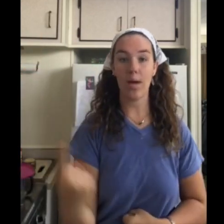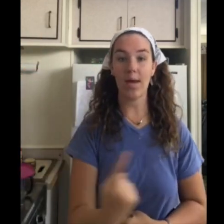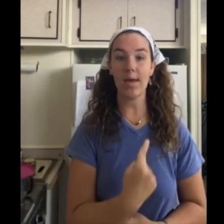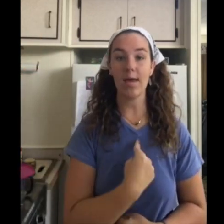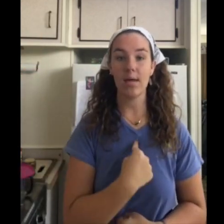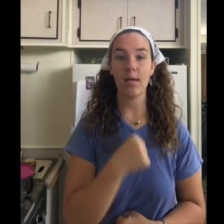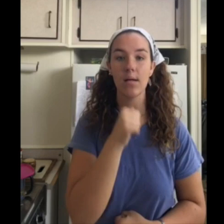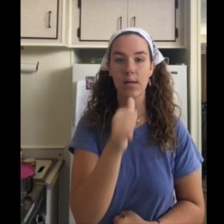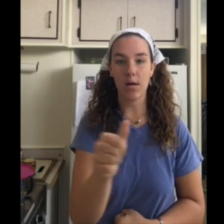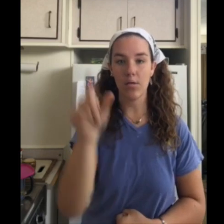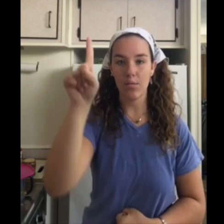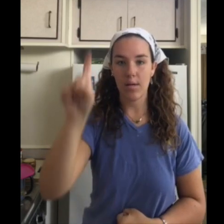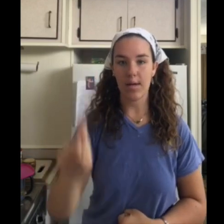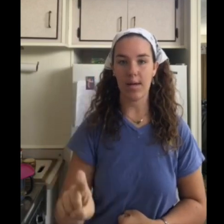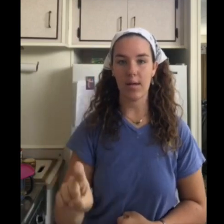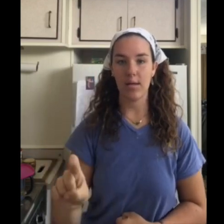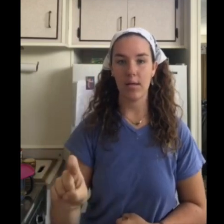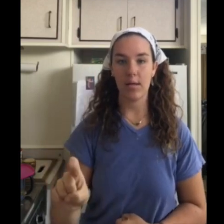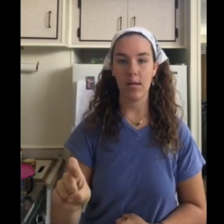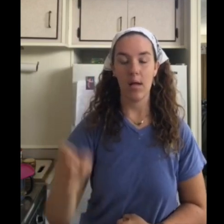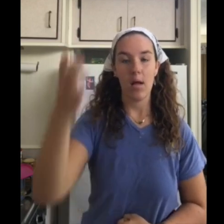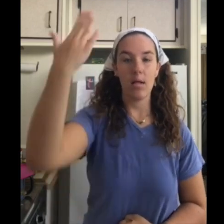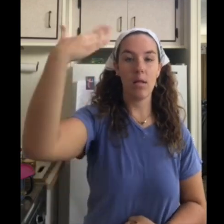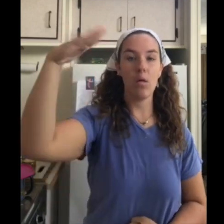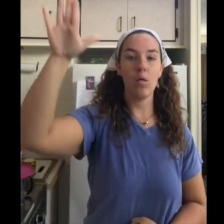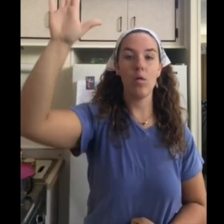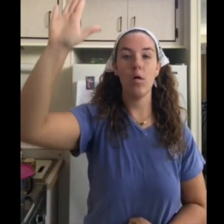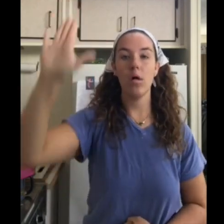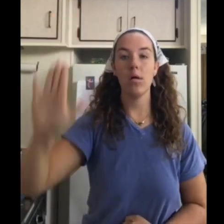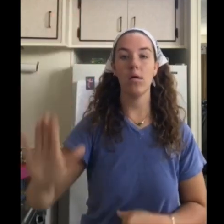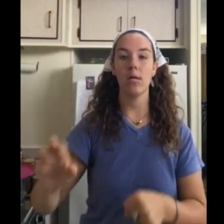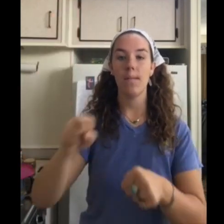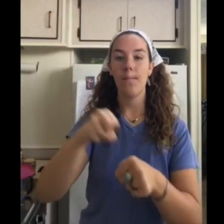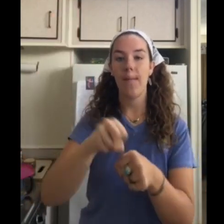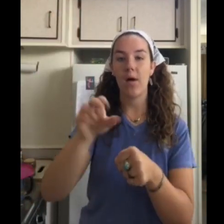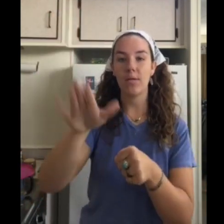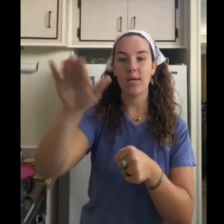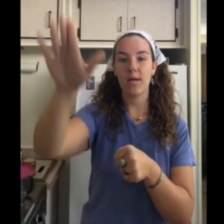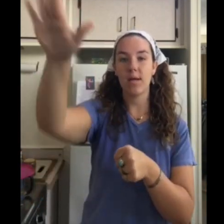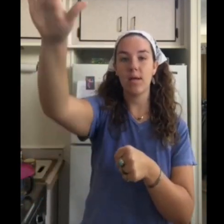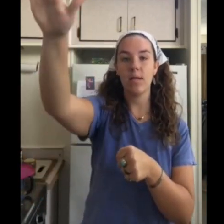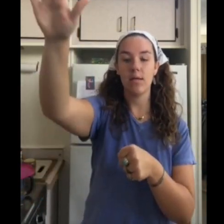we don't need. Lord, mountain,